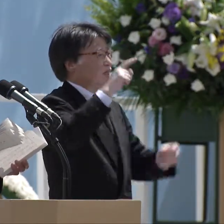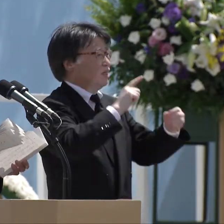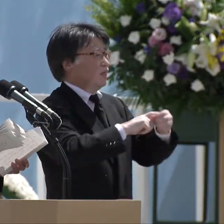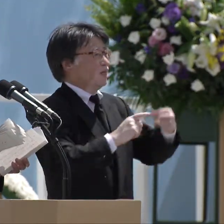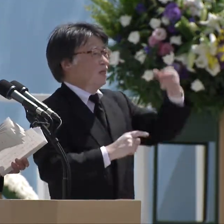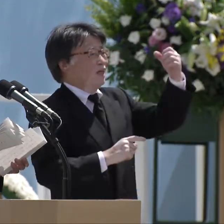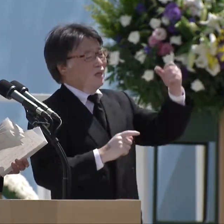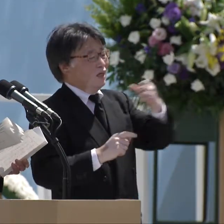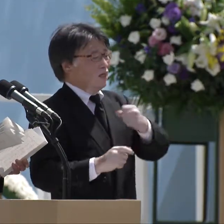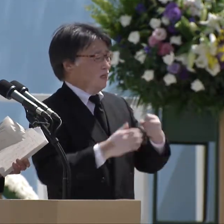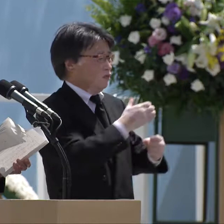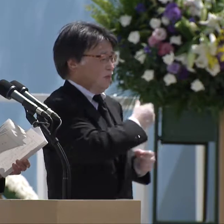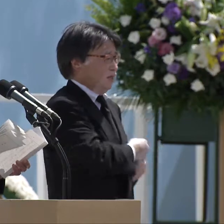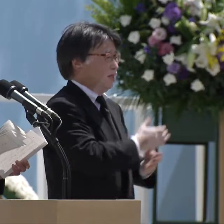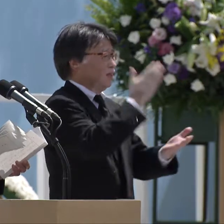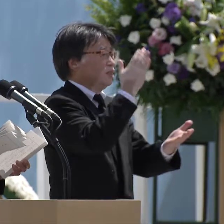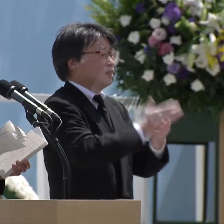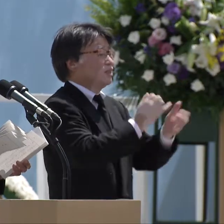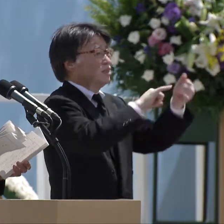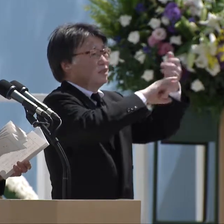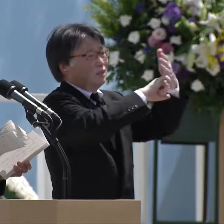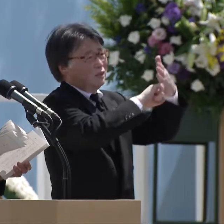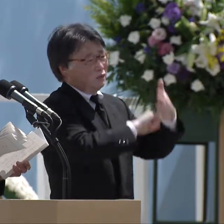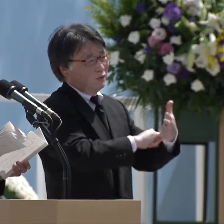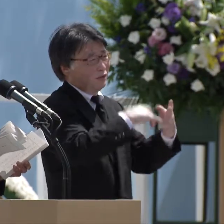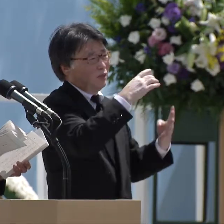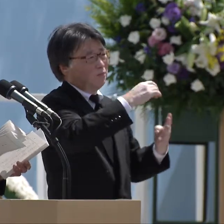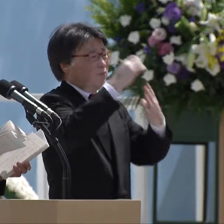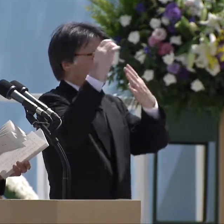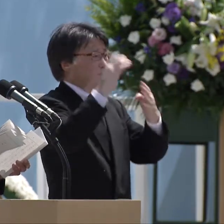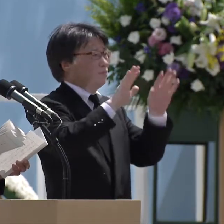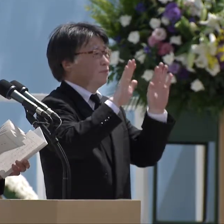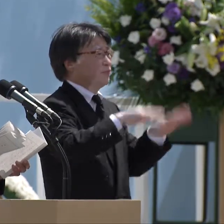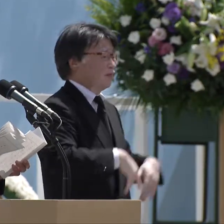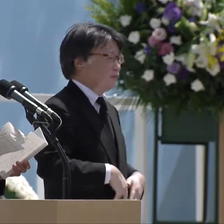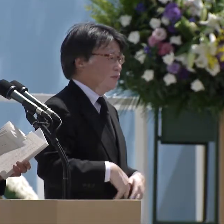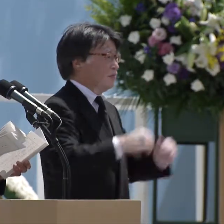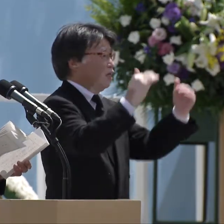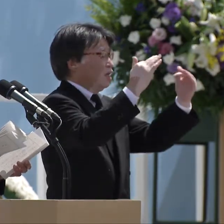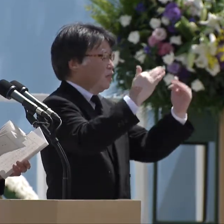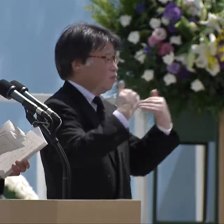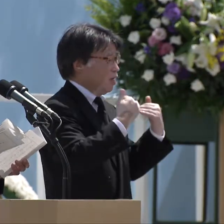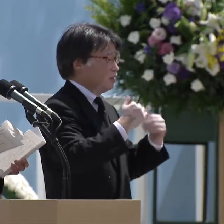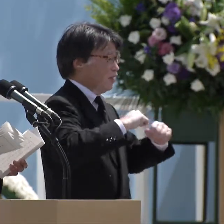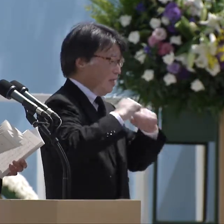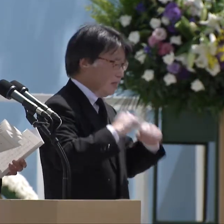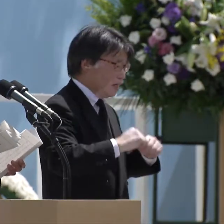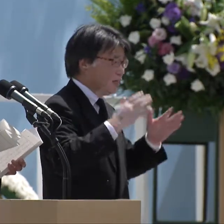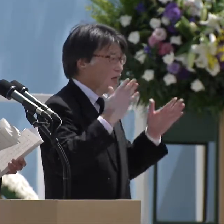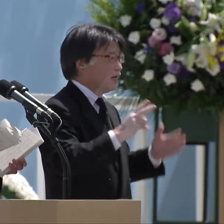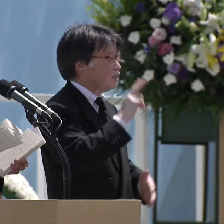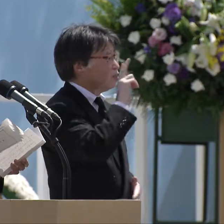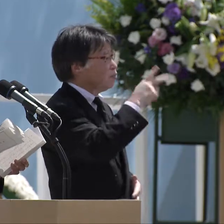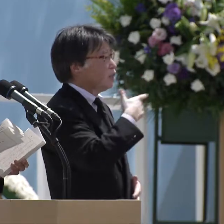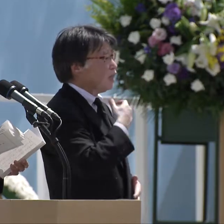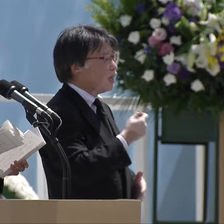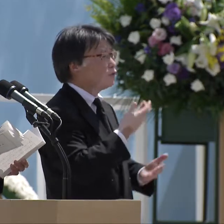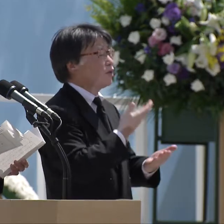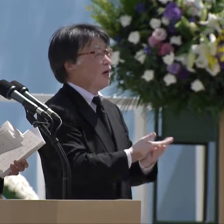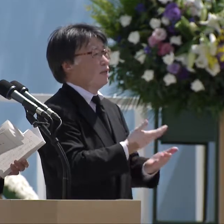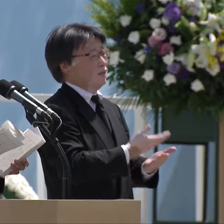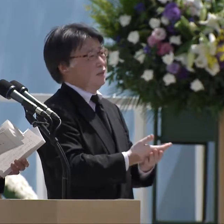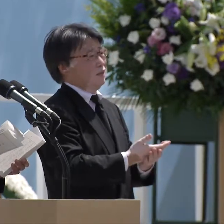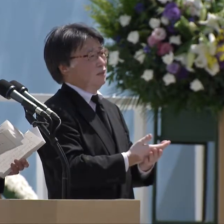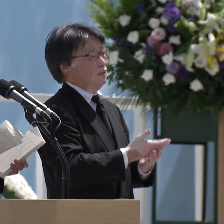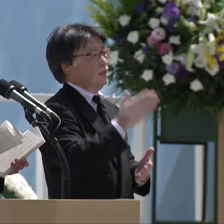lobbying activities of the International Campaign to Abolish Nuclear Weapons, or ICAN, came to fruition, and the Treaty on the Prohibition of Nuclear Weapons